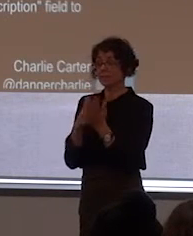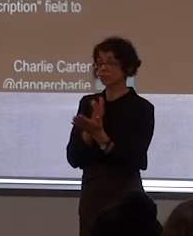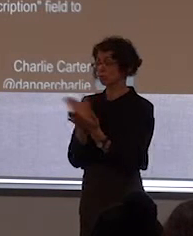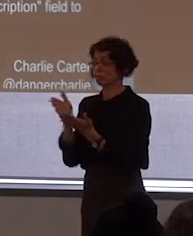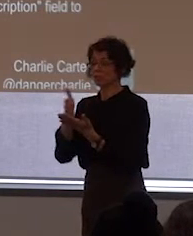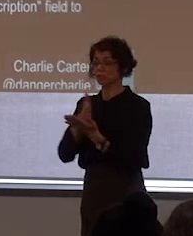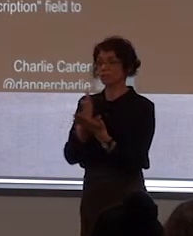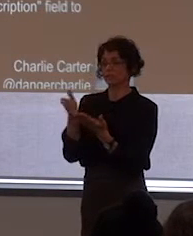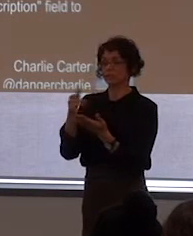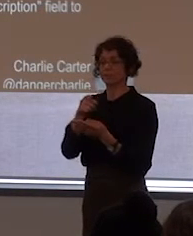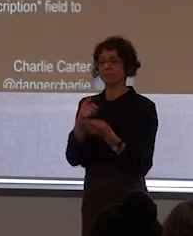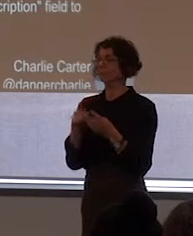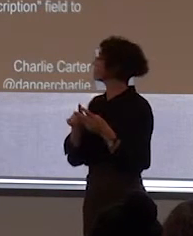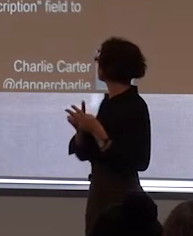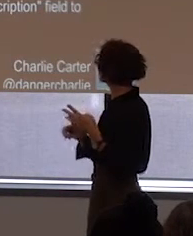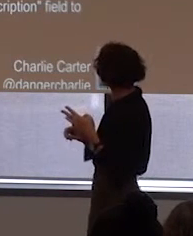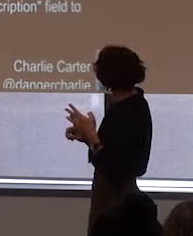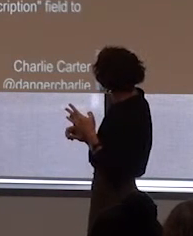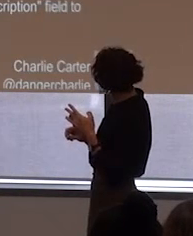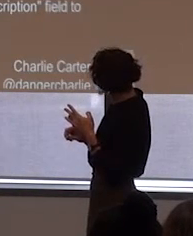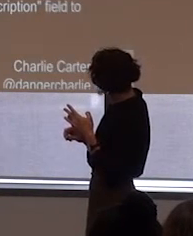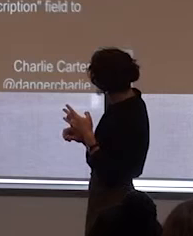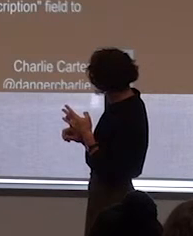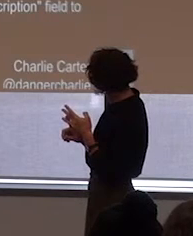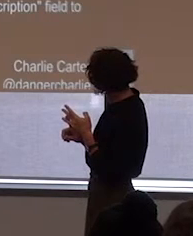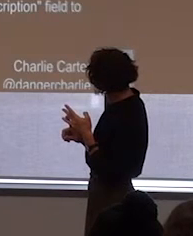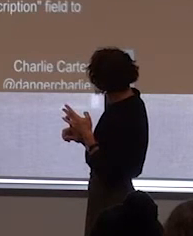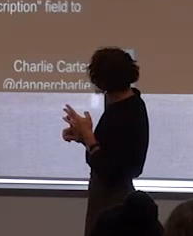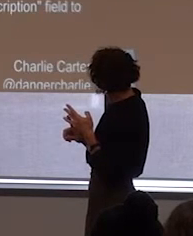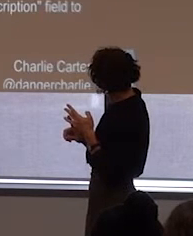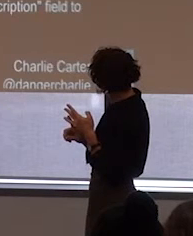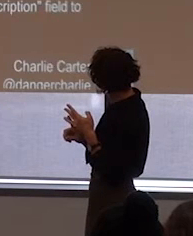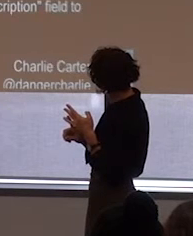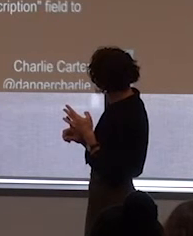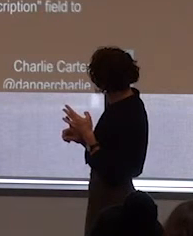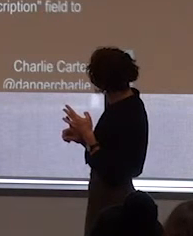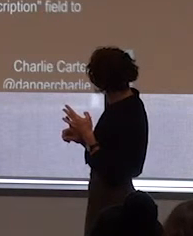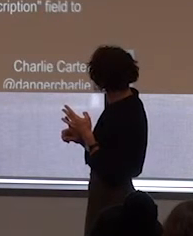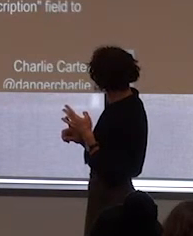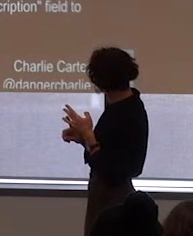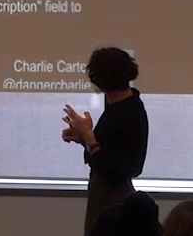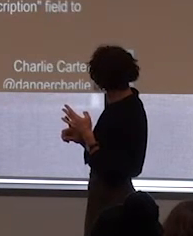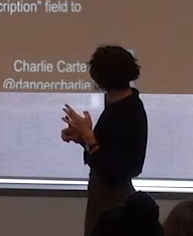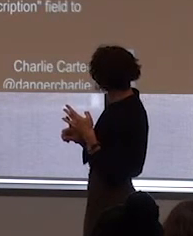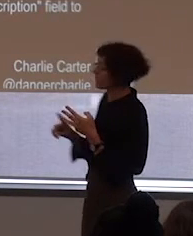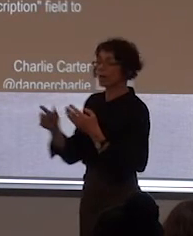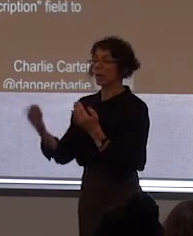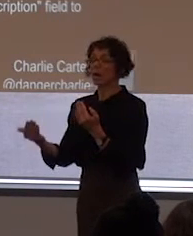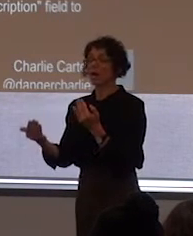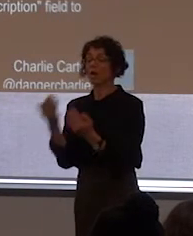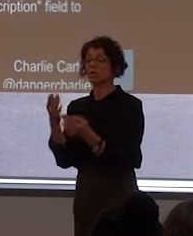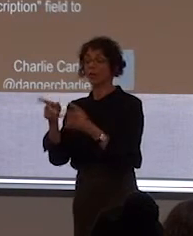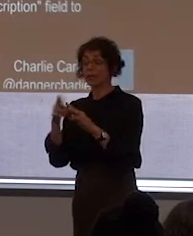outlines to the keyboard. I actually just activated that on my site today. I think that's one of the new features. It will make your site high contrast by clicking a